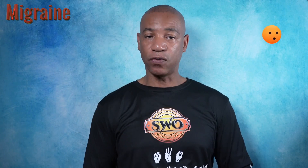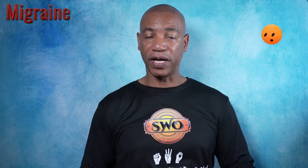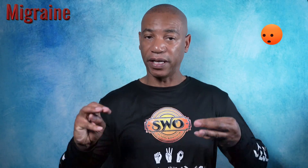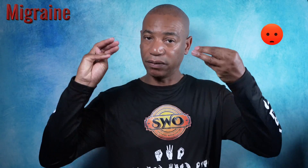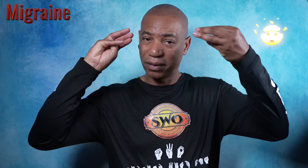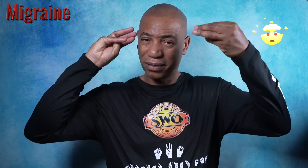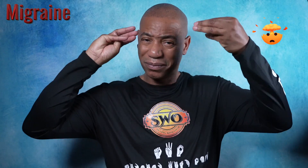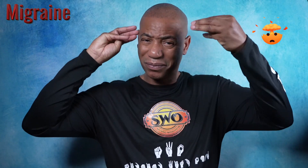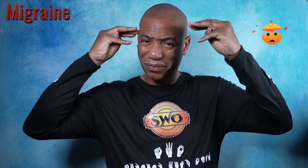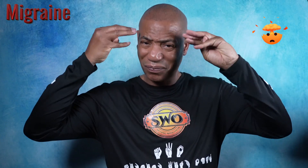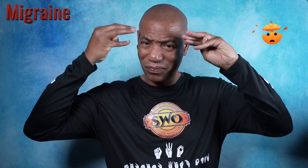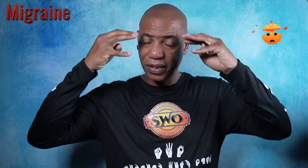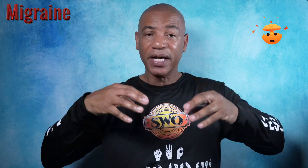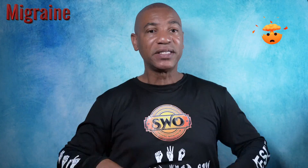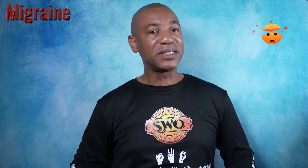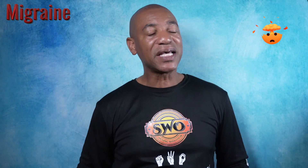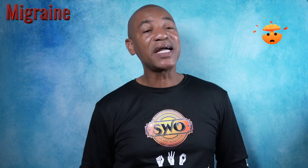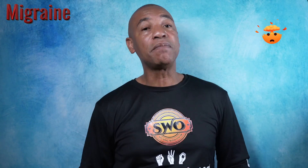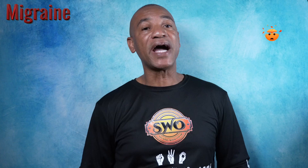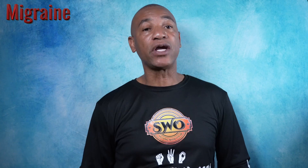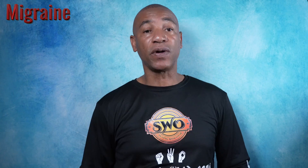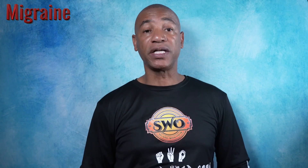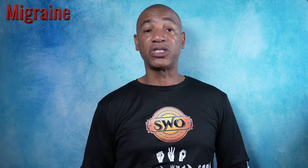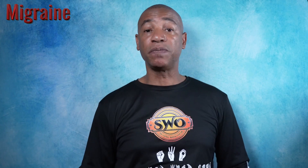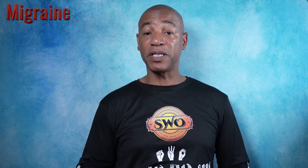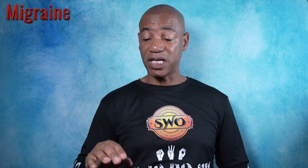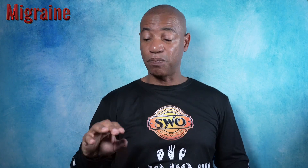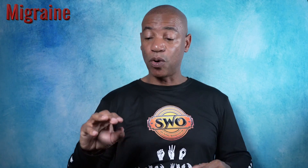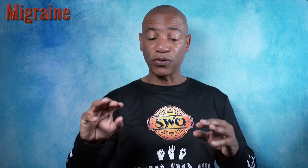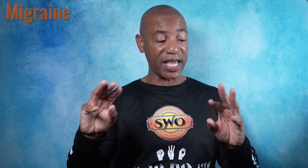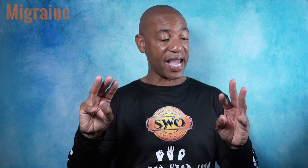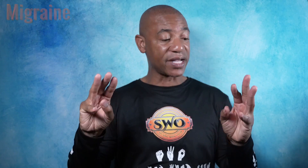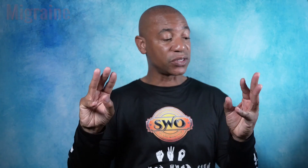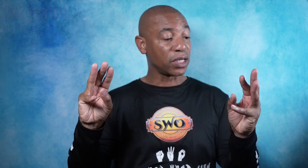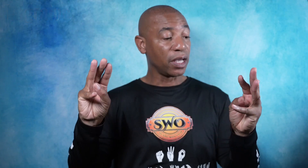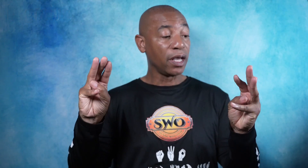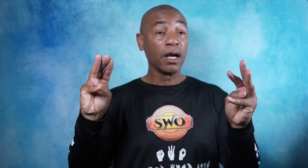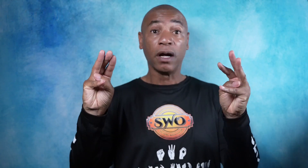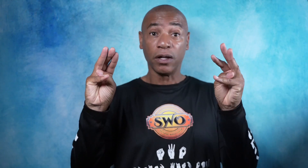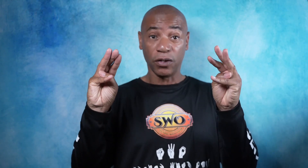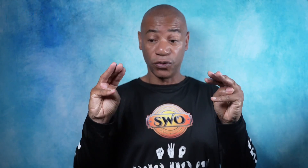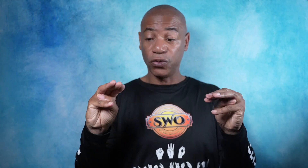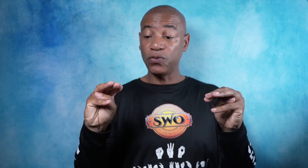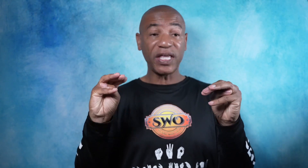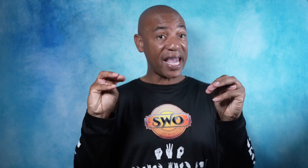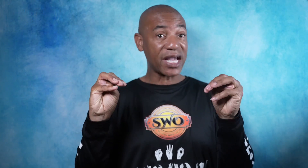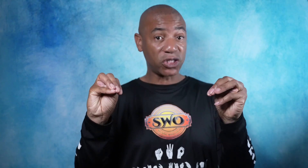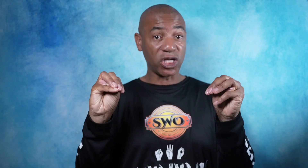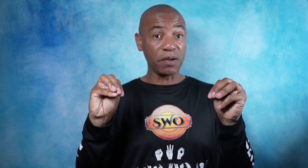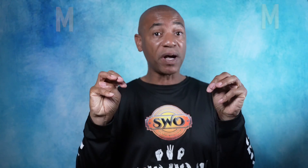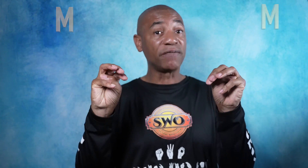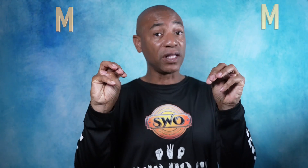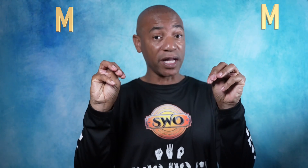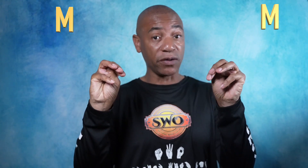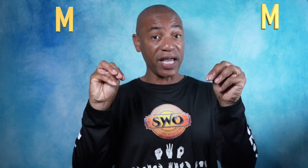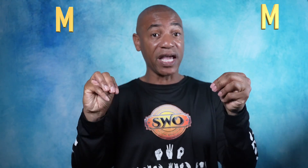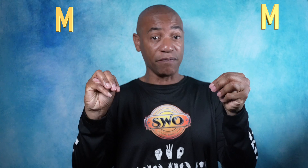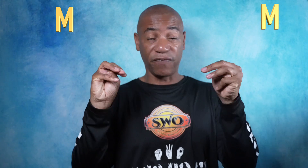migraine. To sign migraine, simply take both hands, do the hand shape of the letter M for